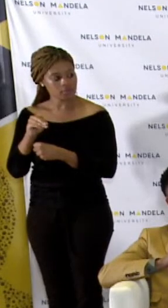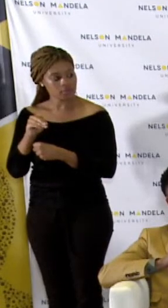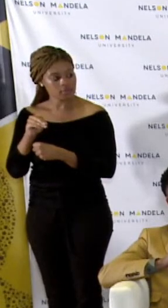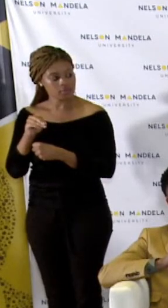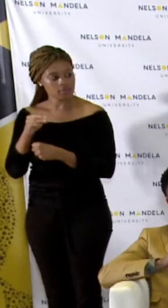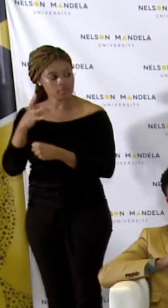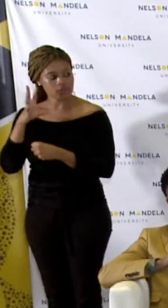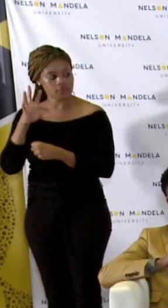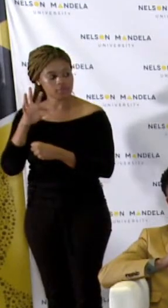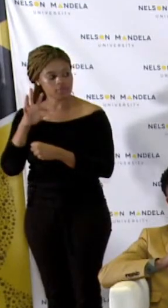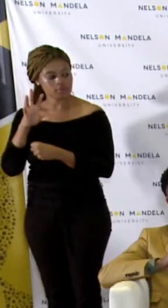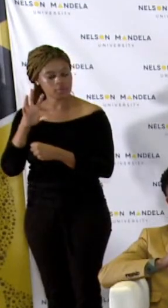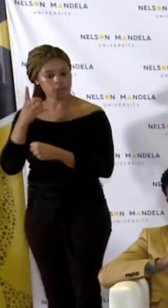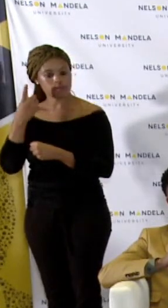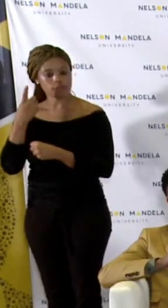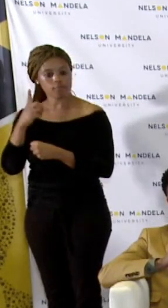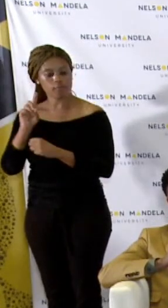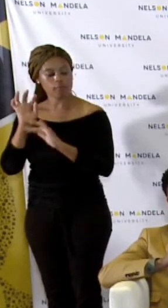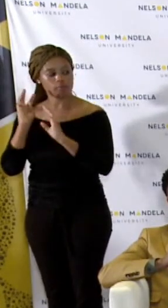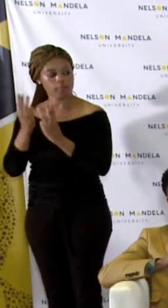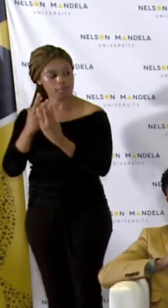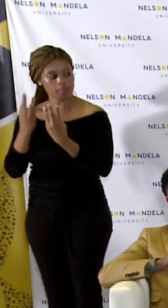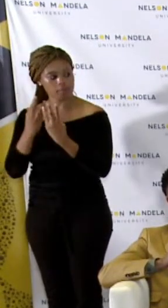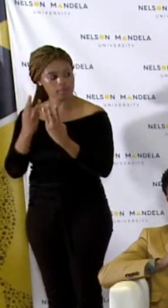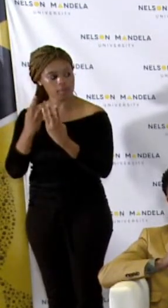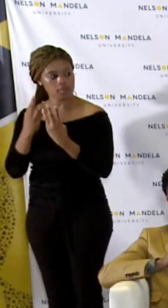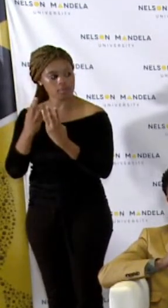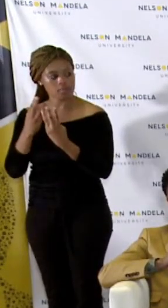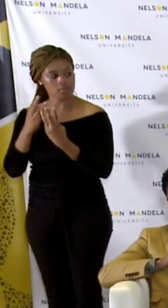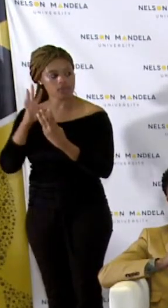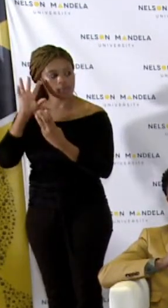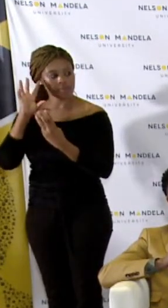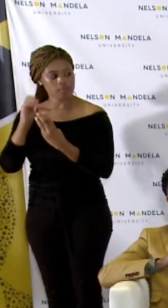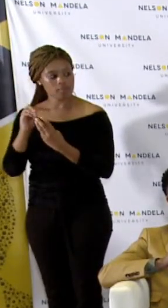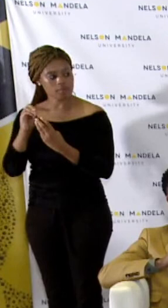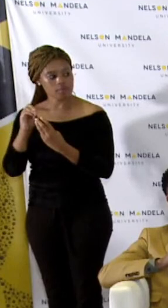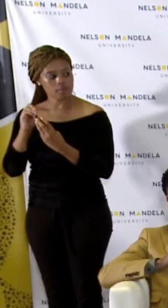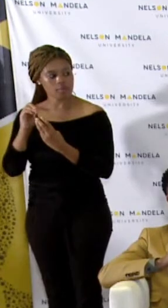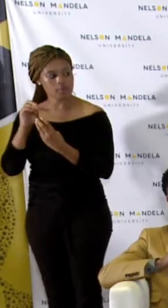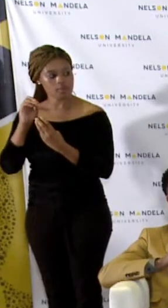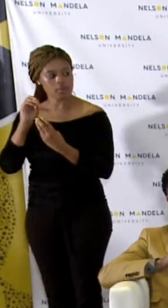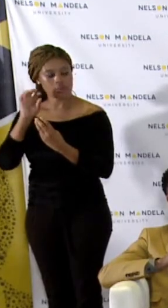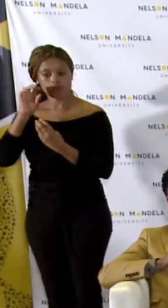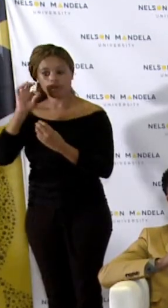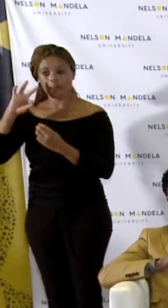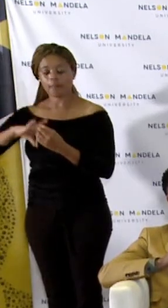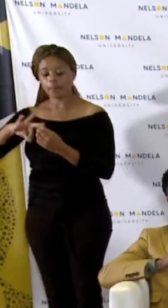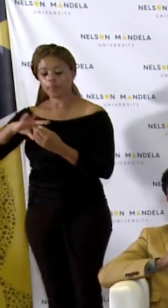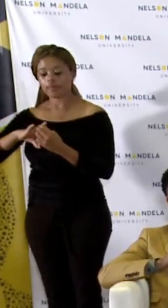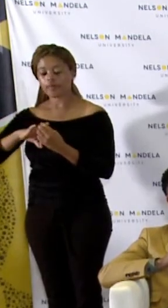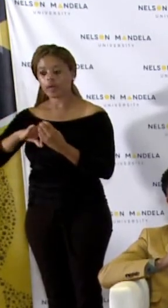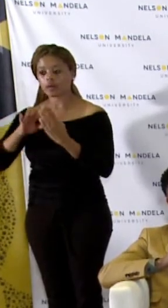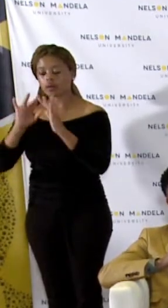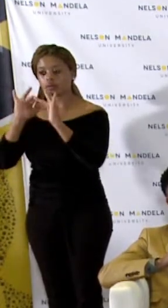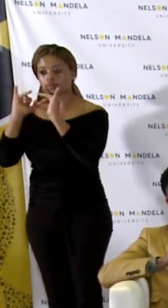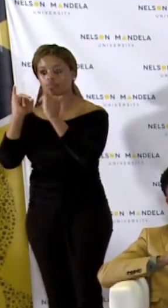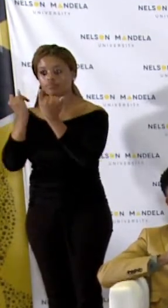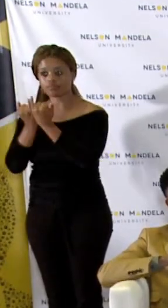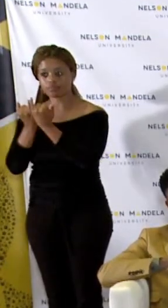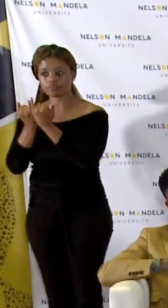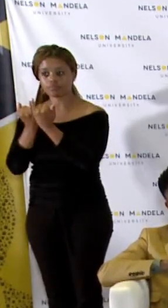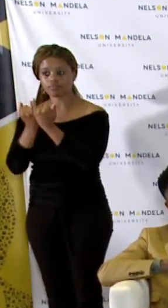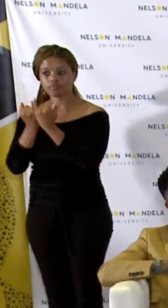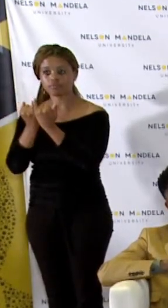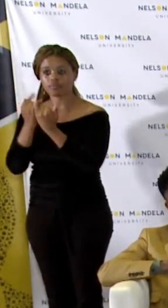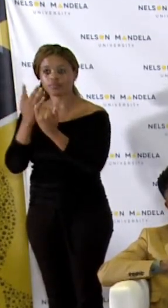and rationalize their people. Because why? They are profit-making companies.